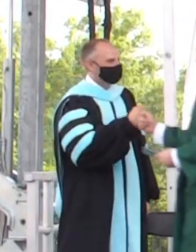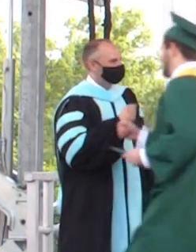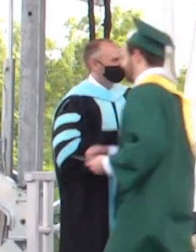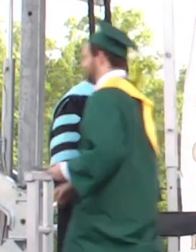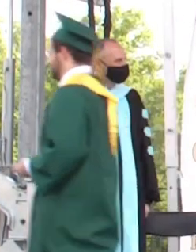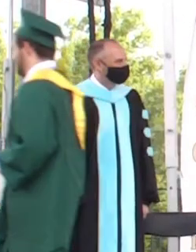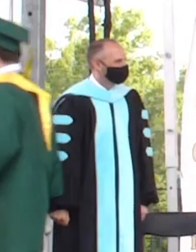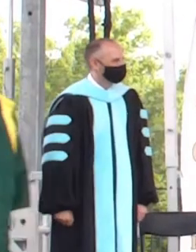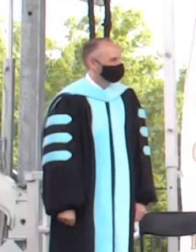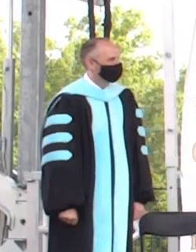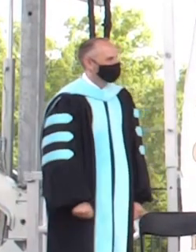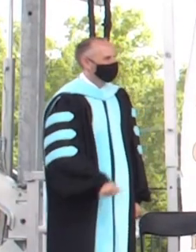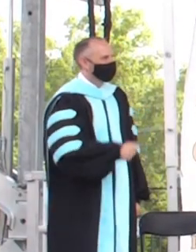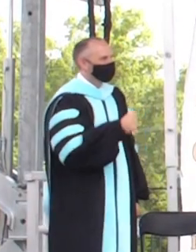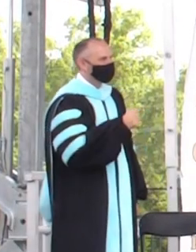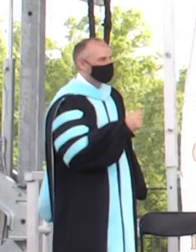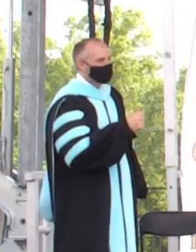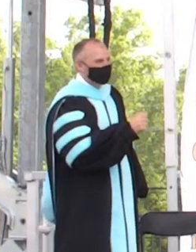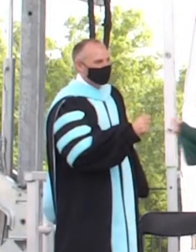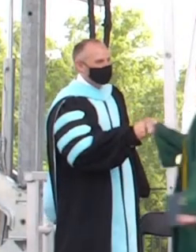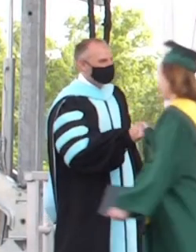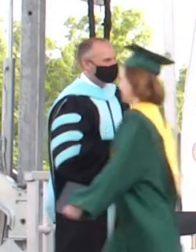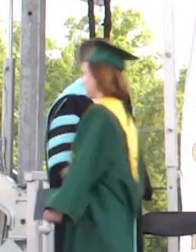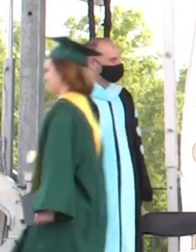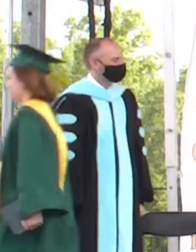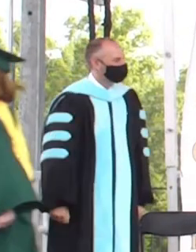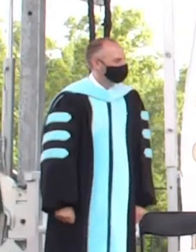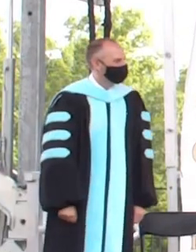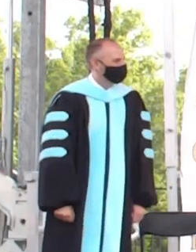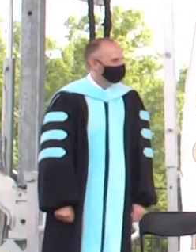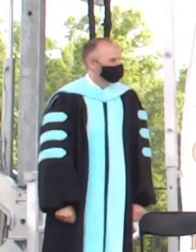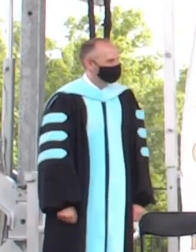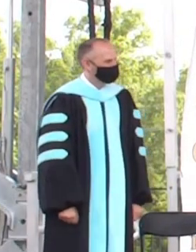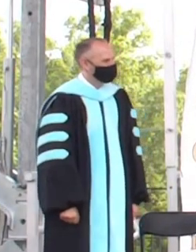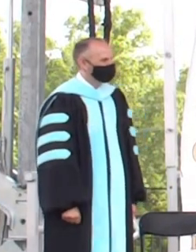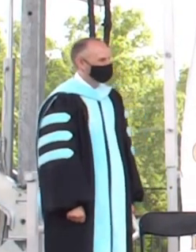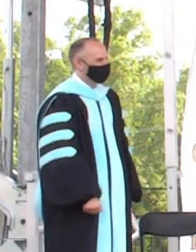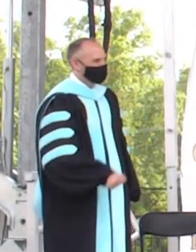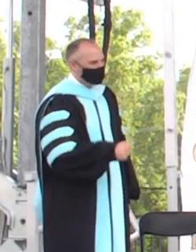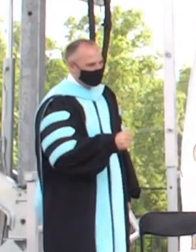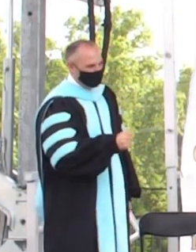graduate. Brianna Janae Brown. Tony Chen.